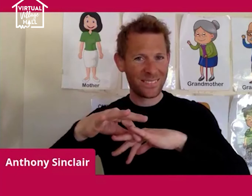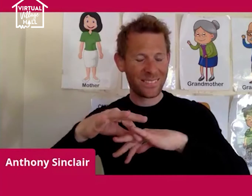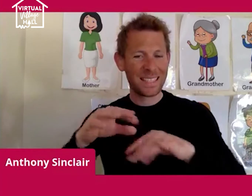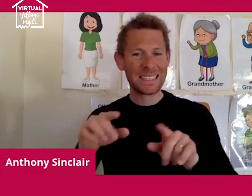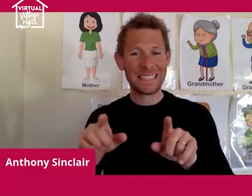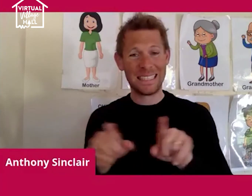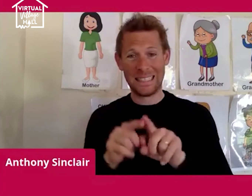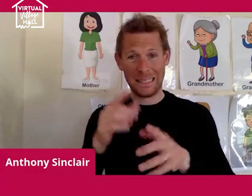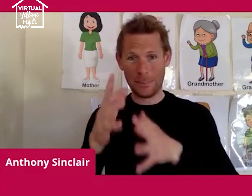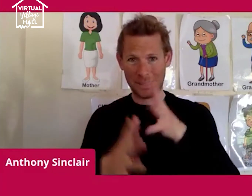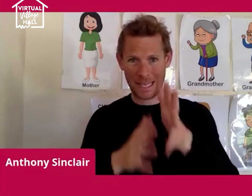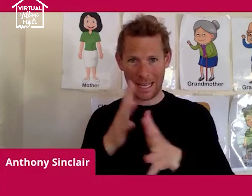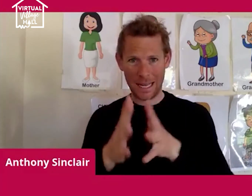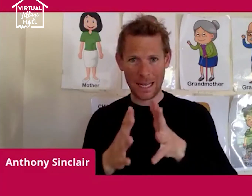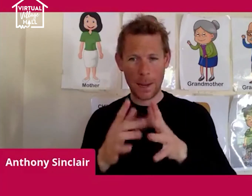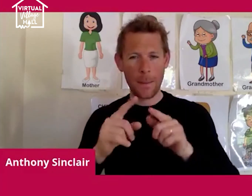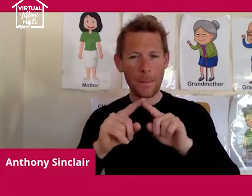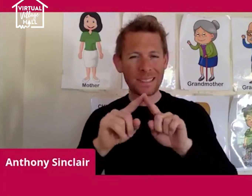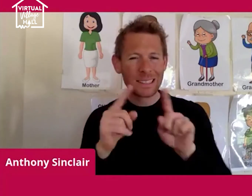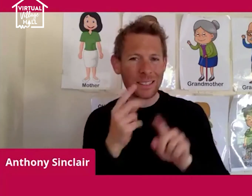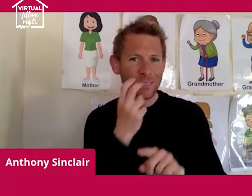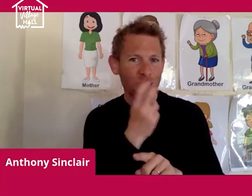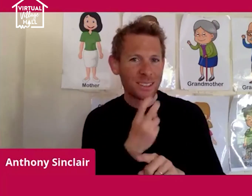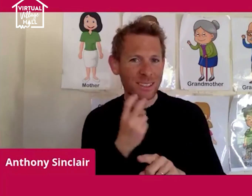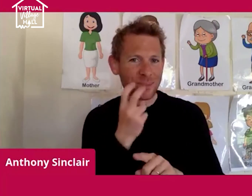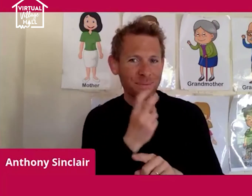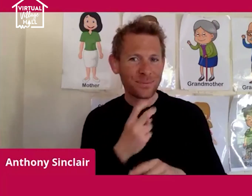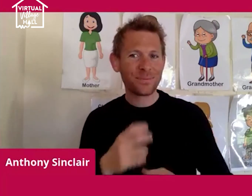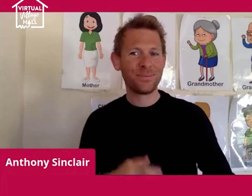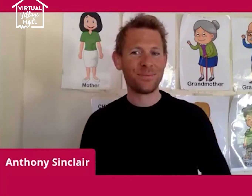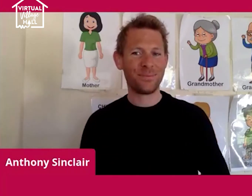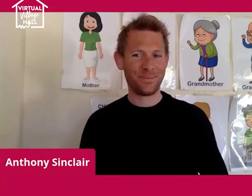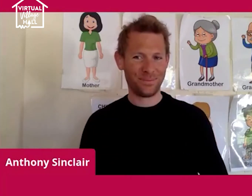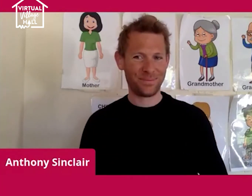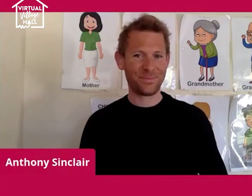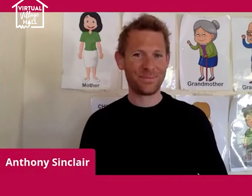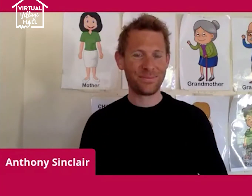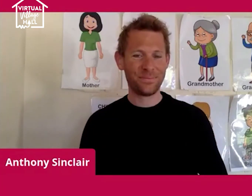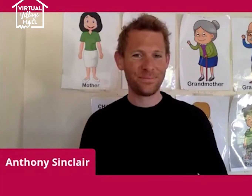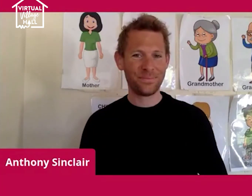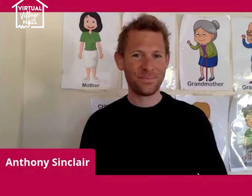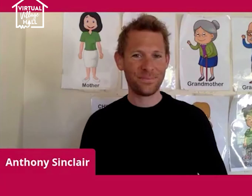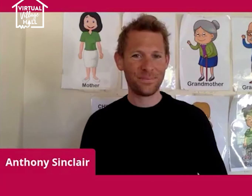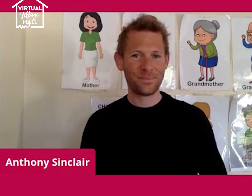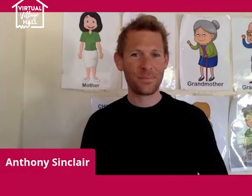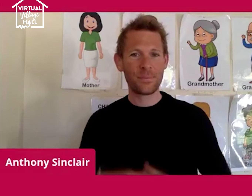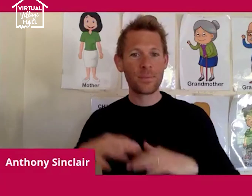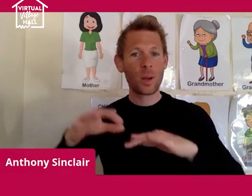Wife. It's actually the same sign, but with different lip pattern.